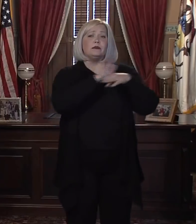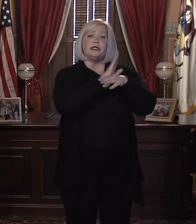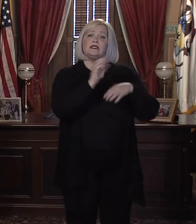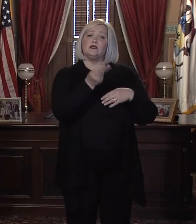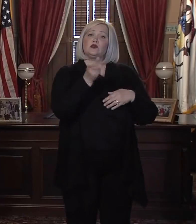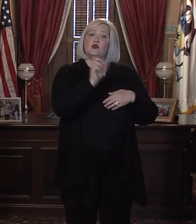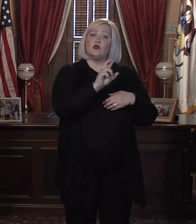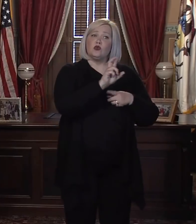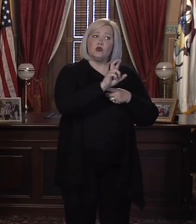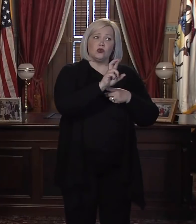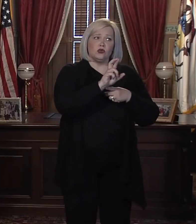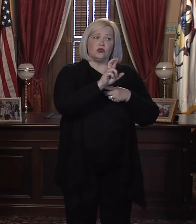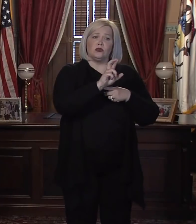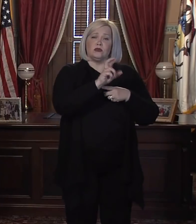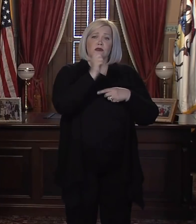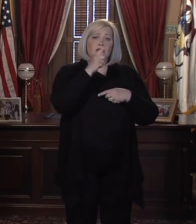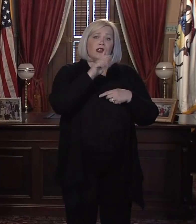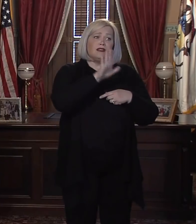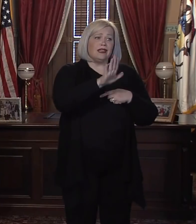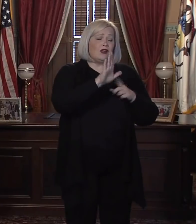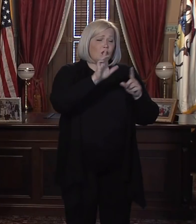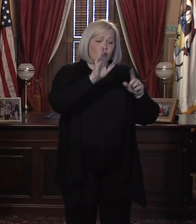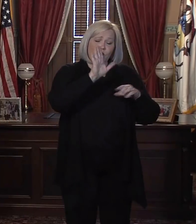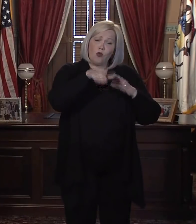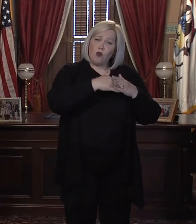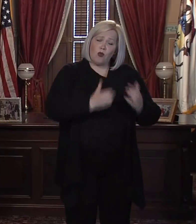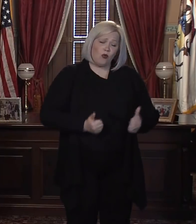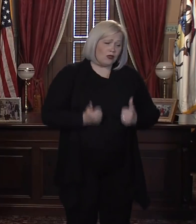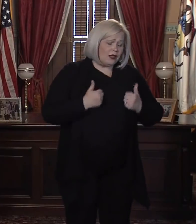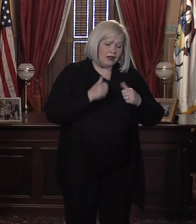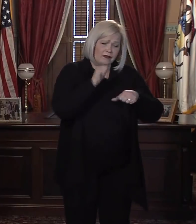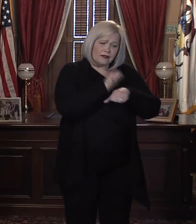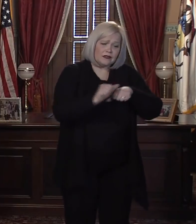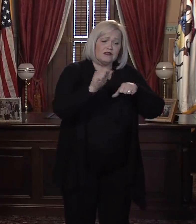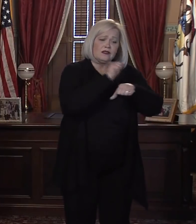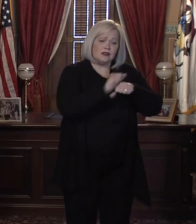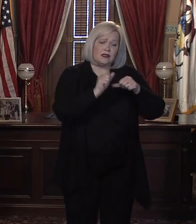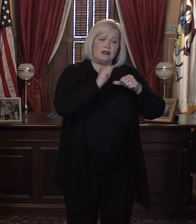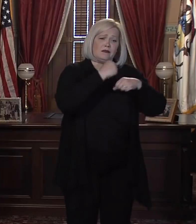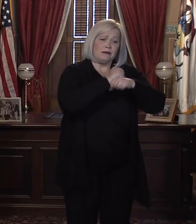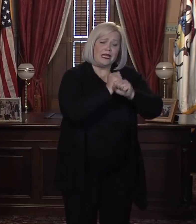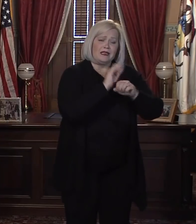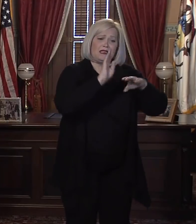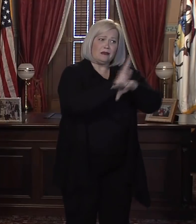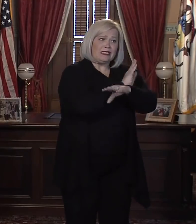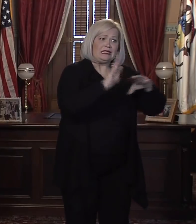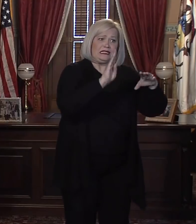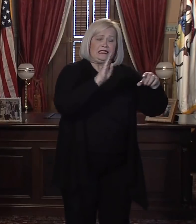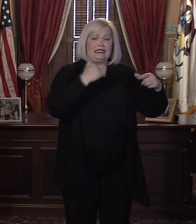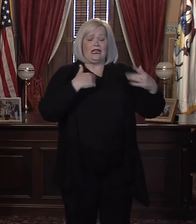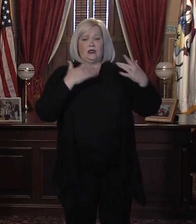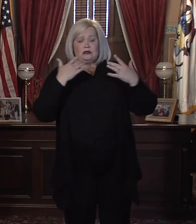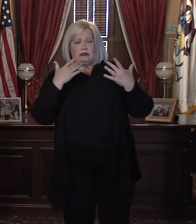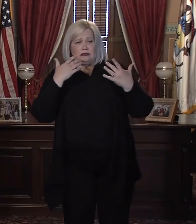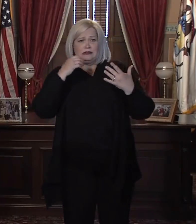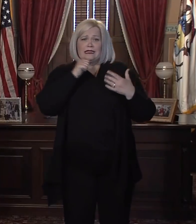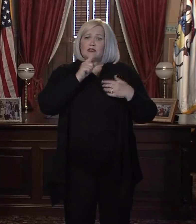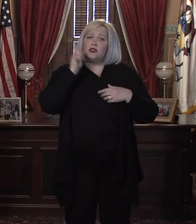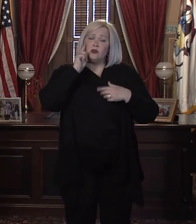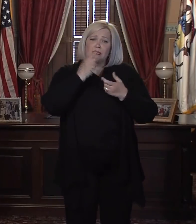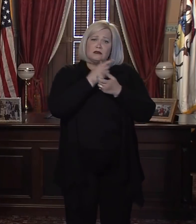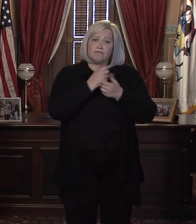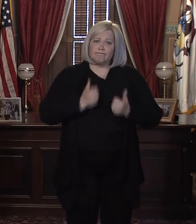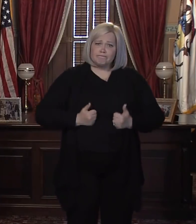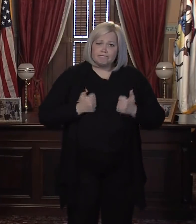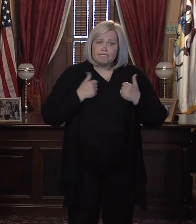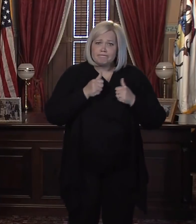spent a lifetime building something that is now precarious. They're terrified that they're going to